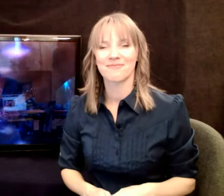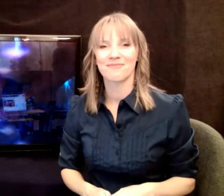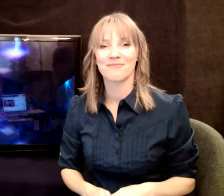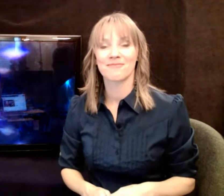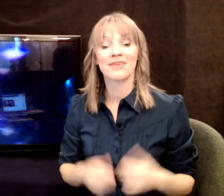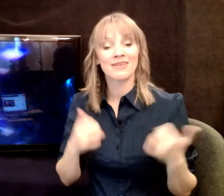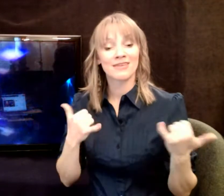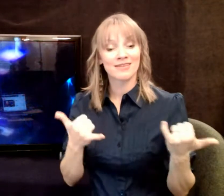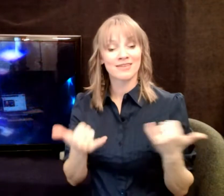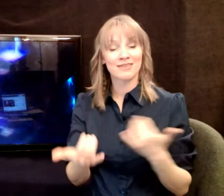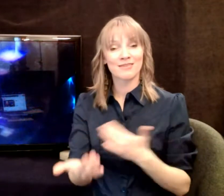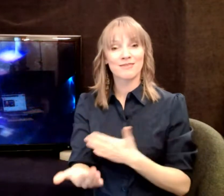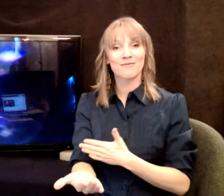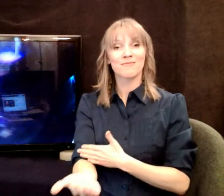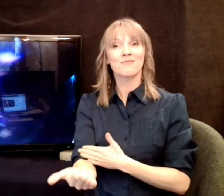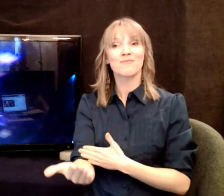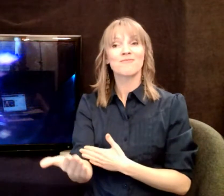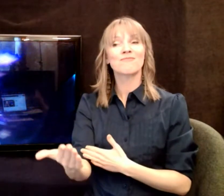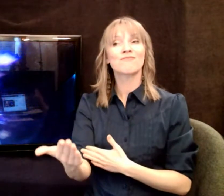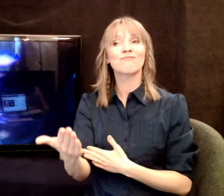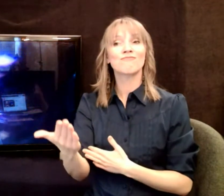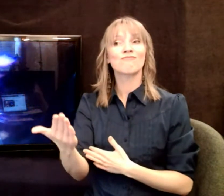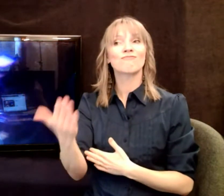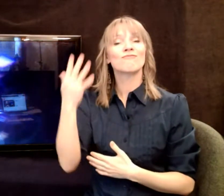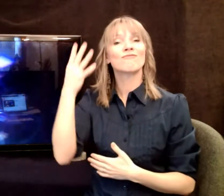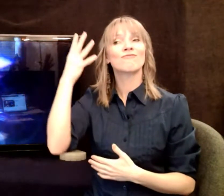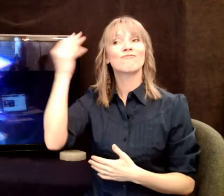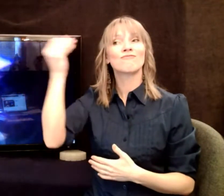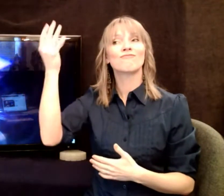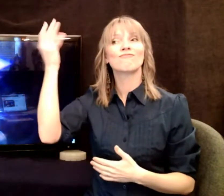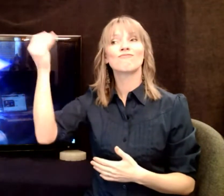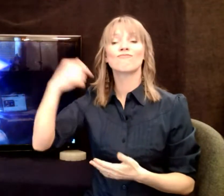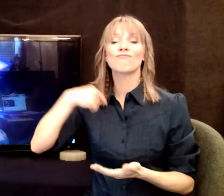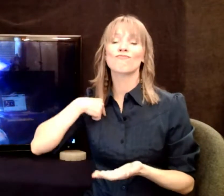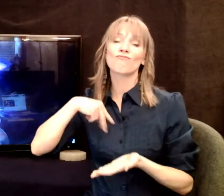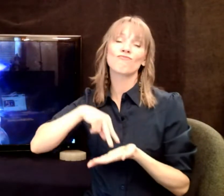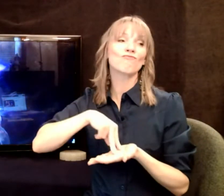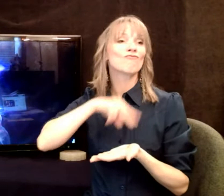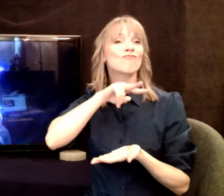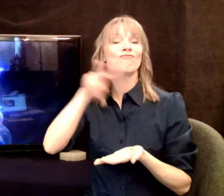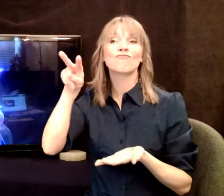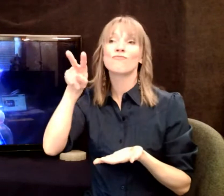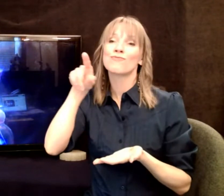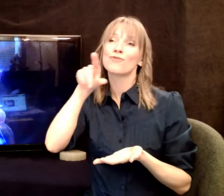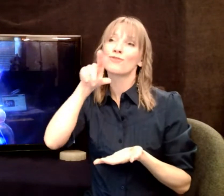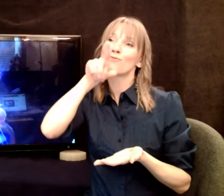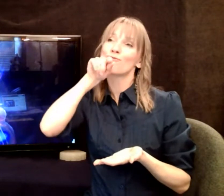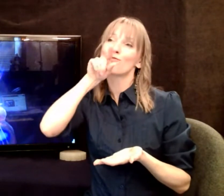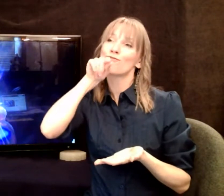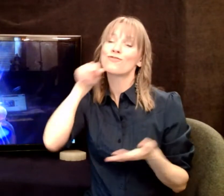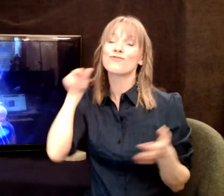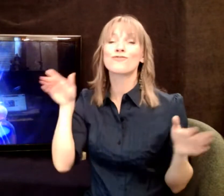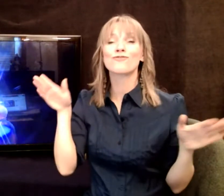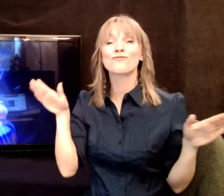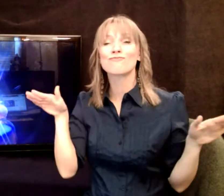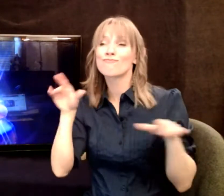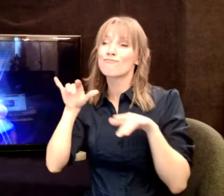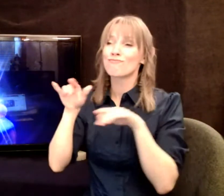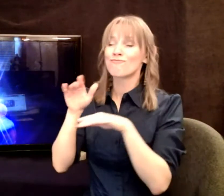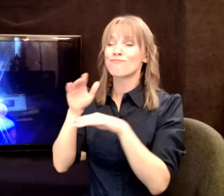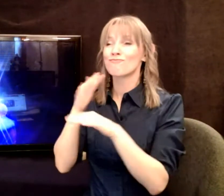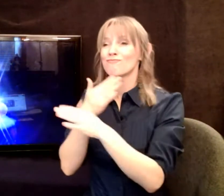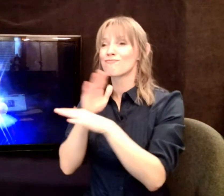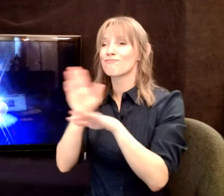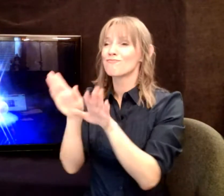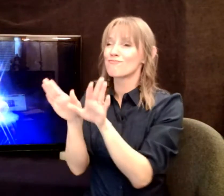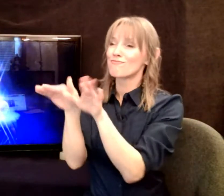This morning outside I stood, I saw a little red-winged bird, shining like a